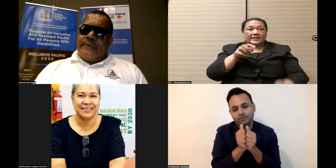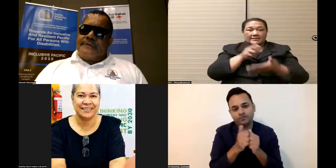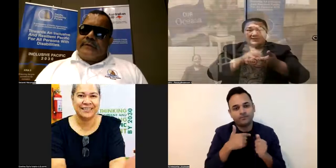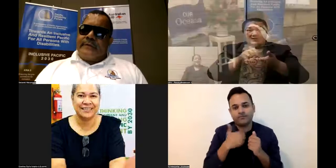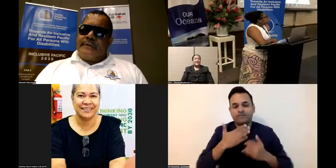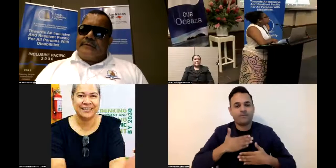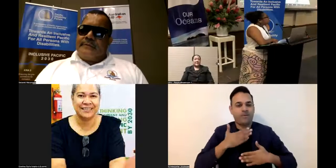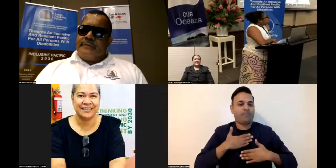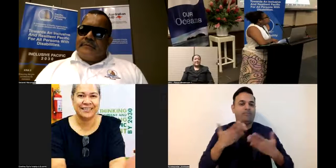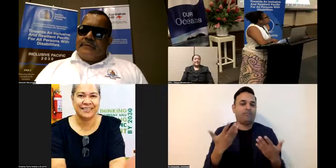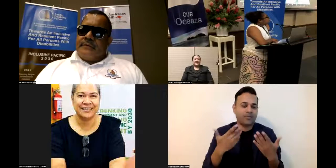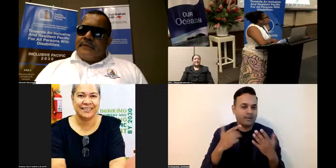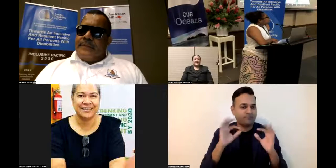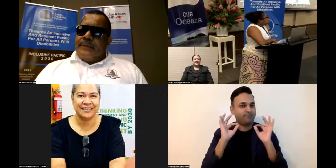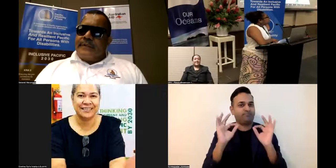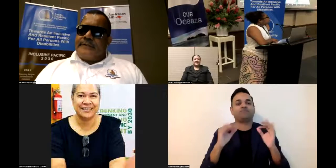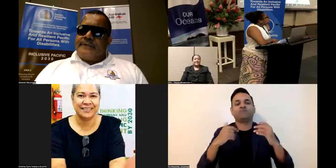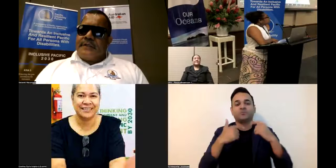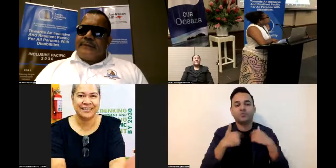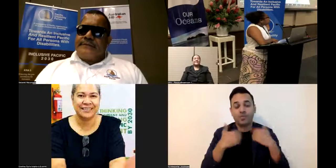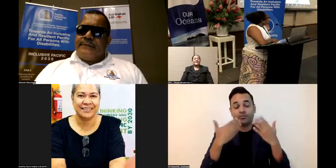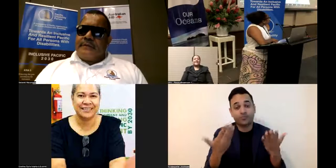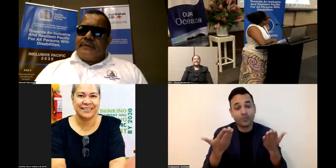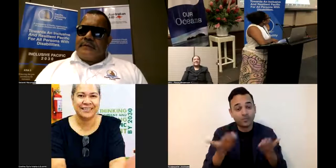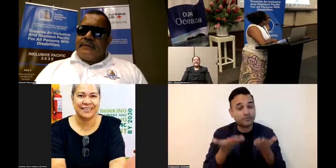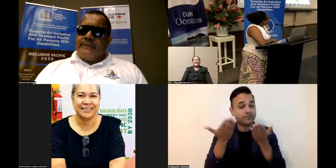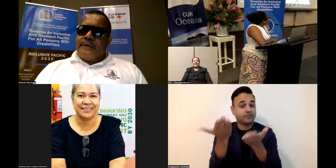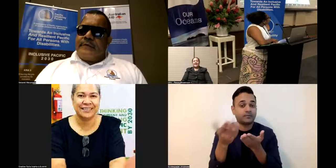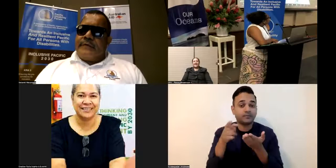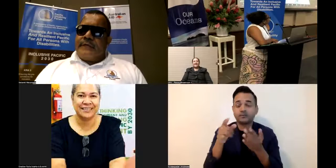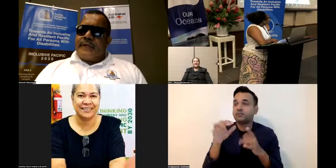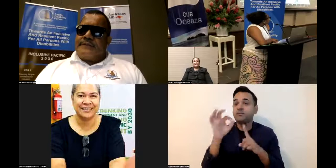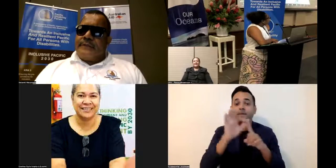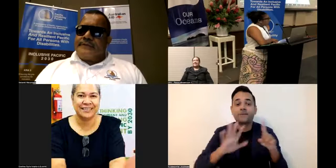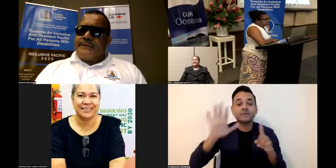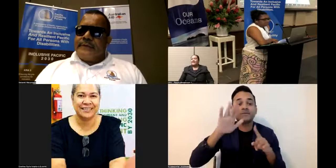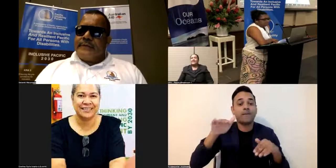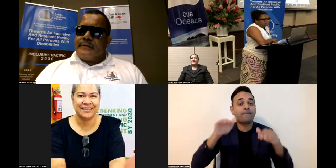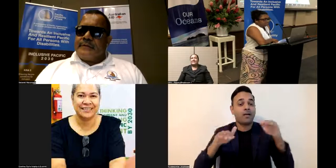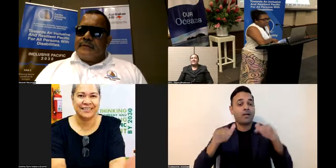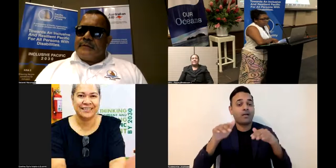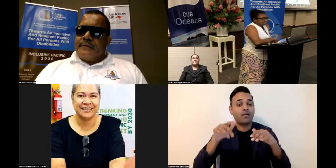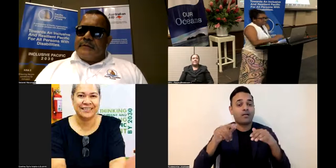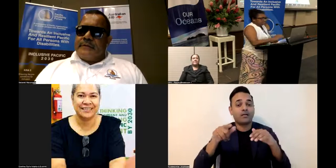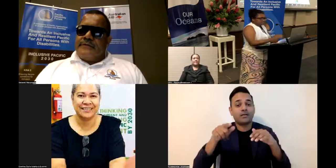on the topic accelerating the implementation of the Pacific Framework for the Rights of Persons